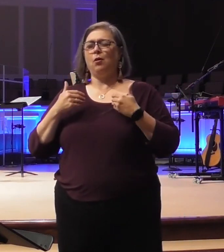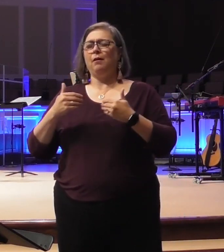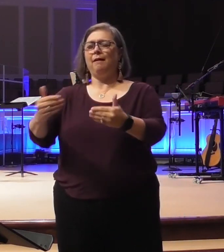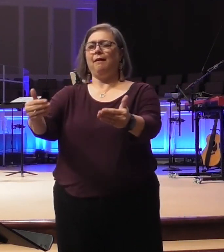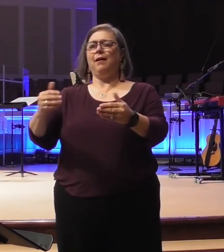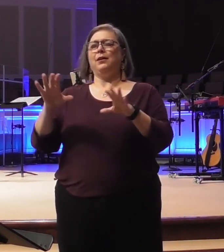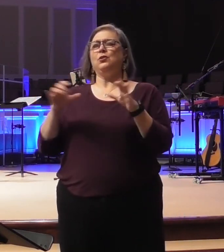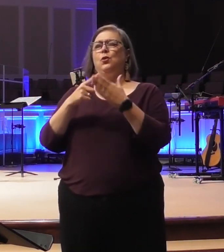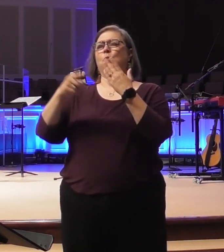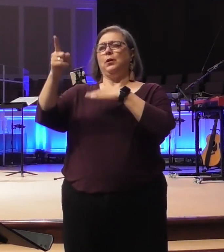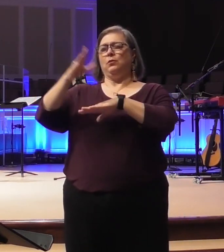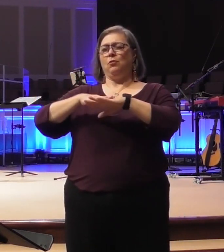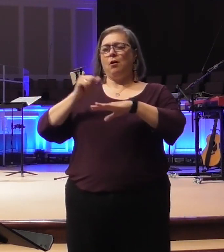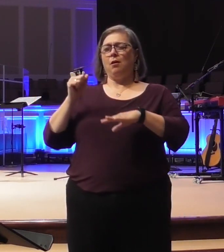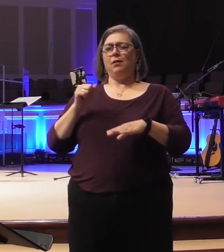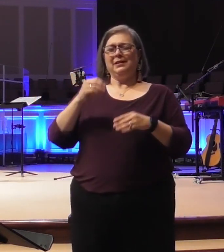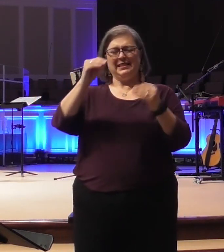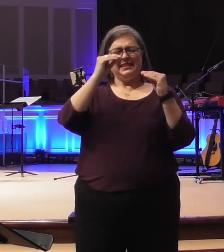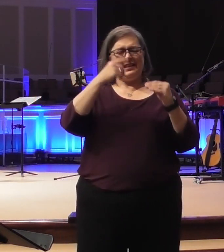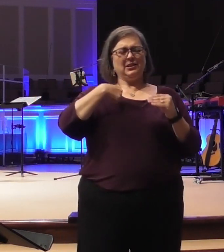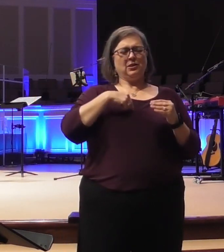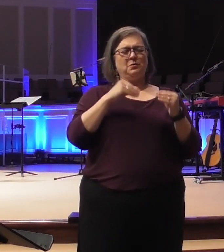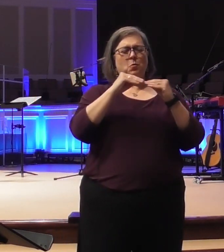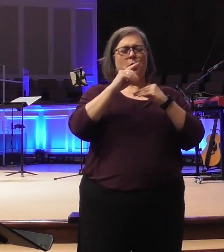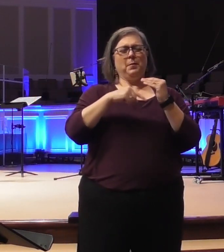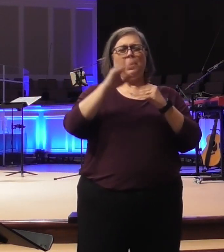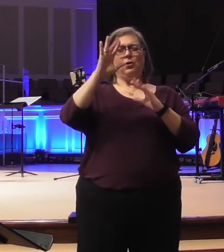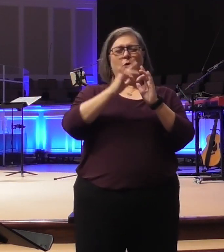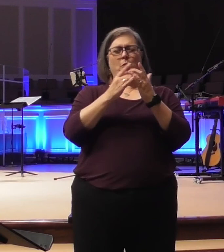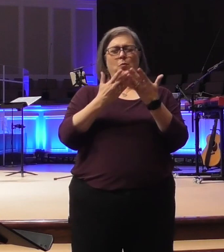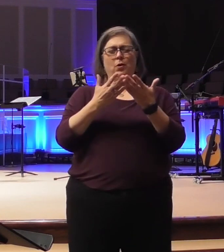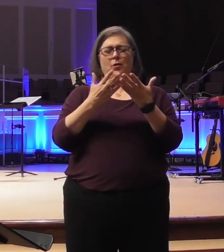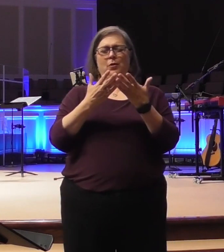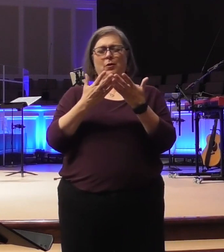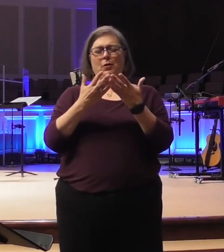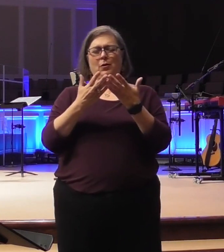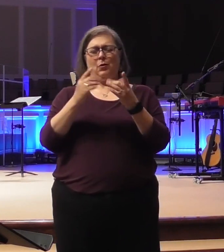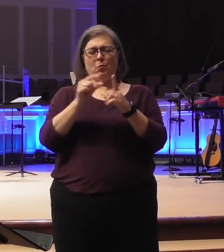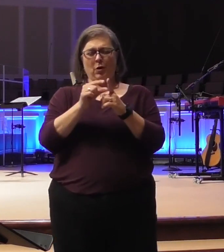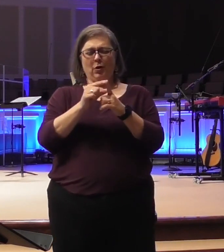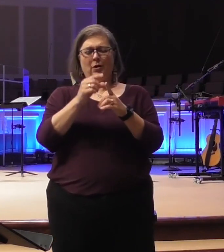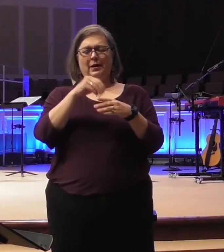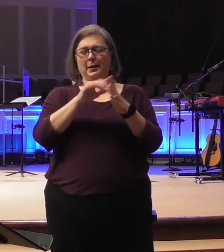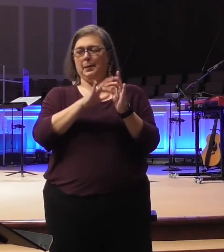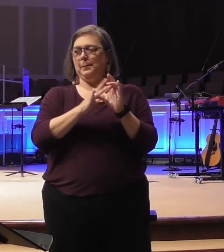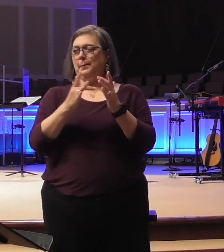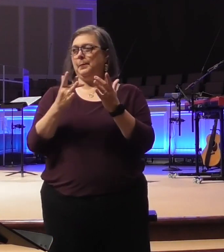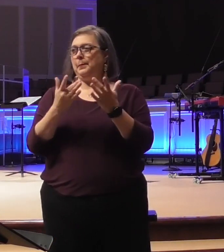this time of Sunday school. Father, teach us more about your word. And so we're just thankful for all that you do. In Christ's name I pray. Amen.